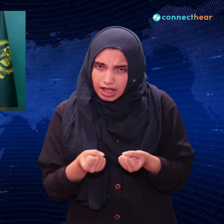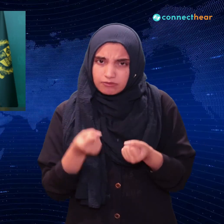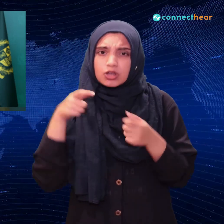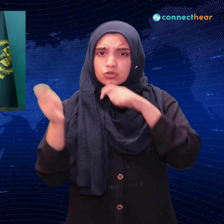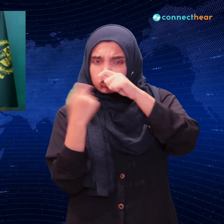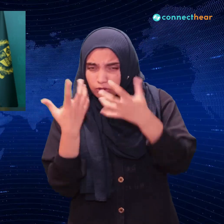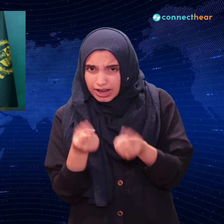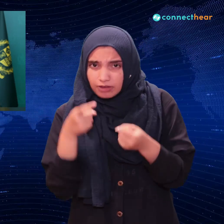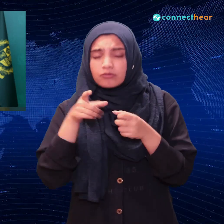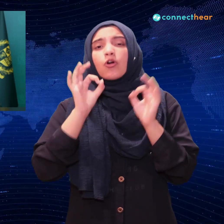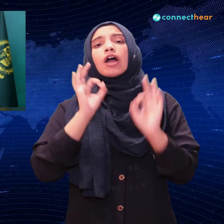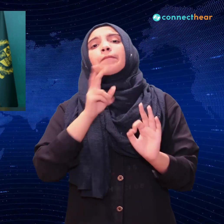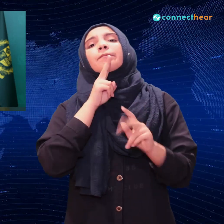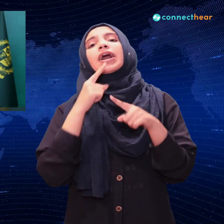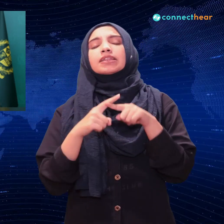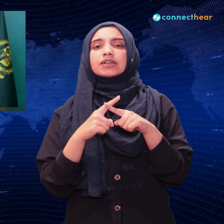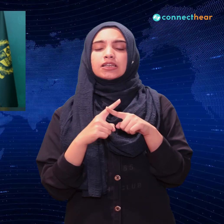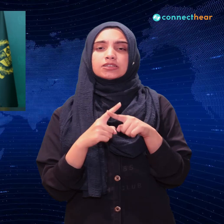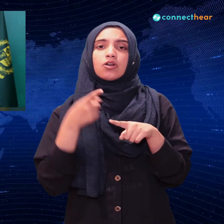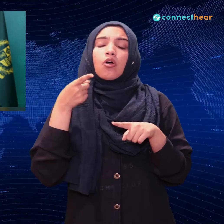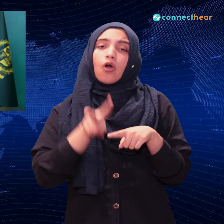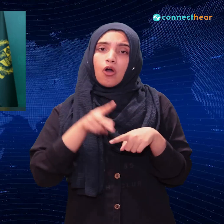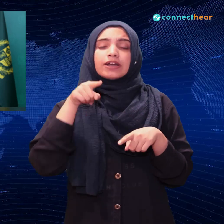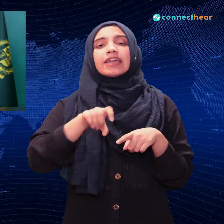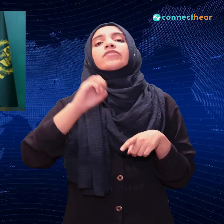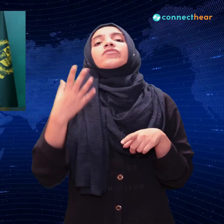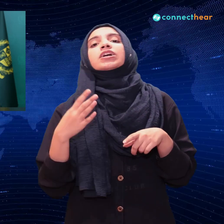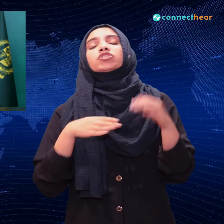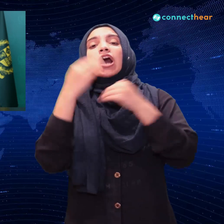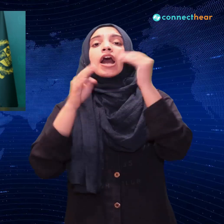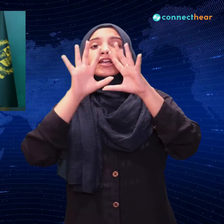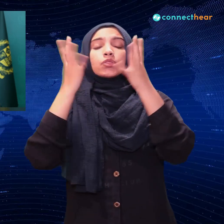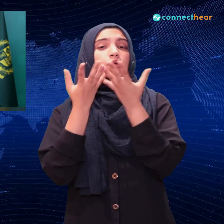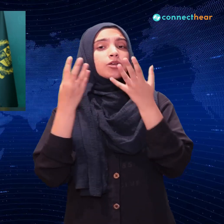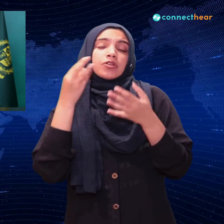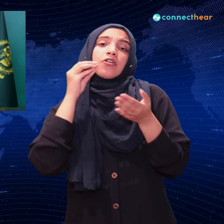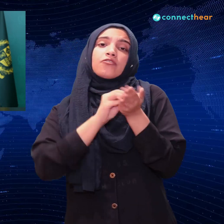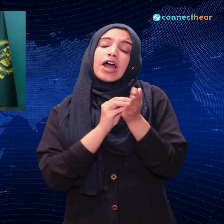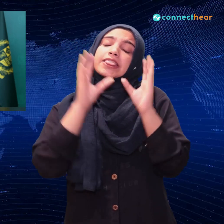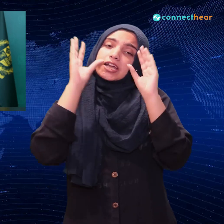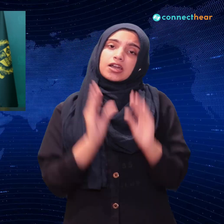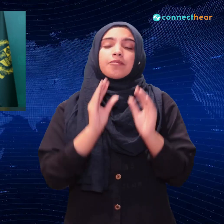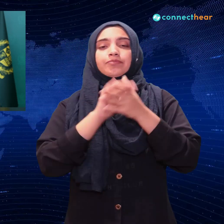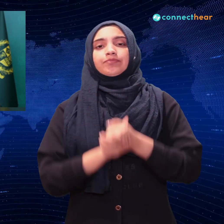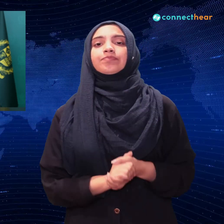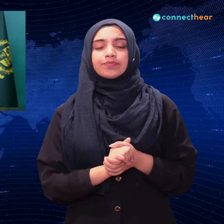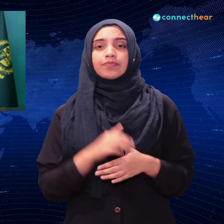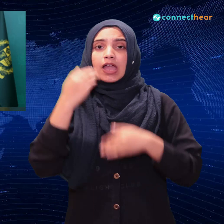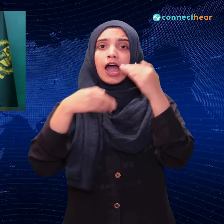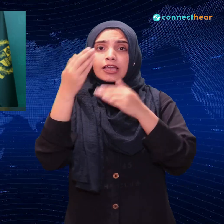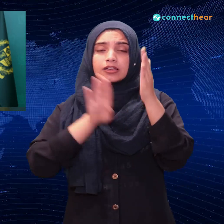platform, I've been drawing the world's attention towards the scourge of illicit financial flows from